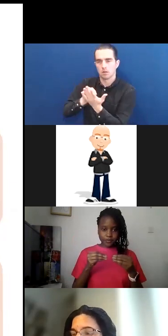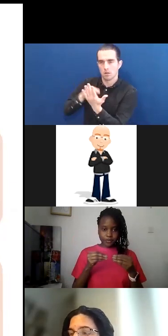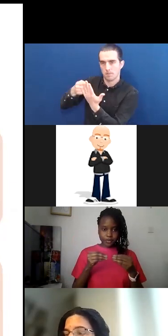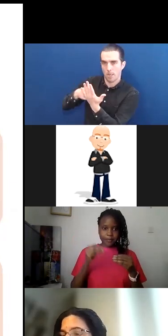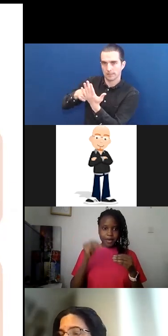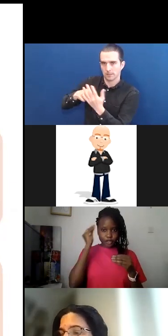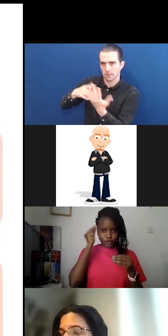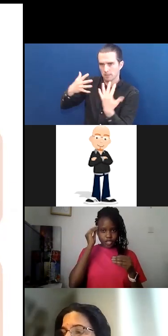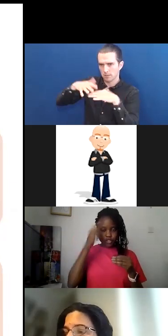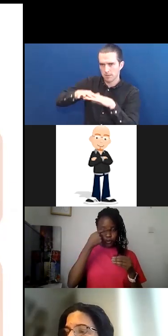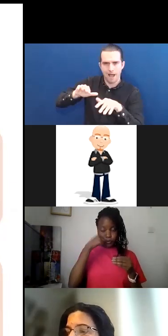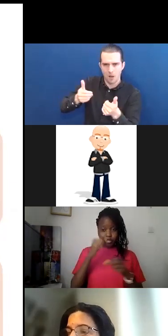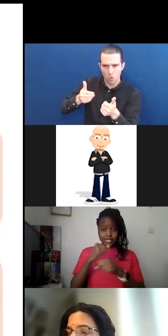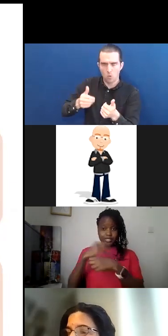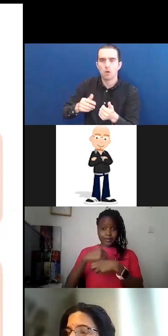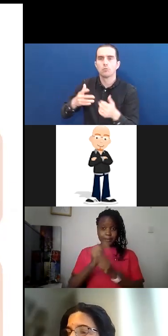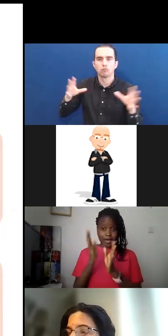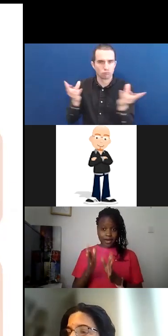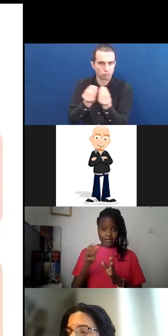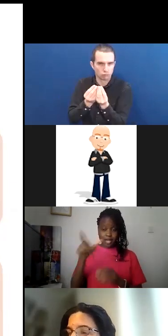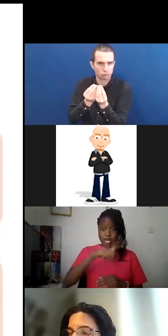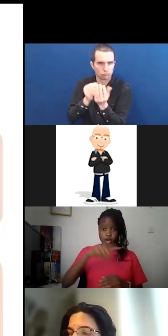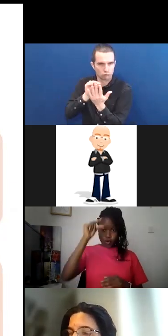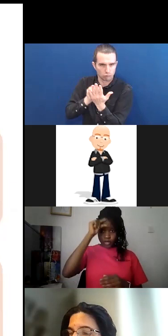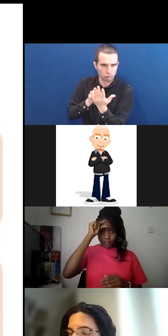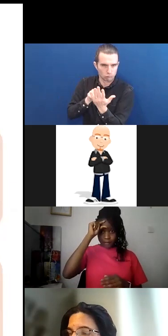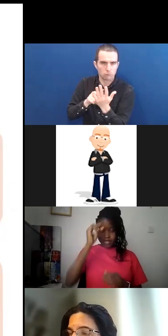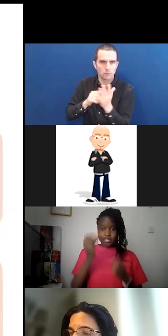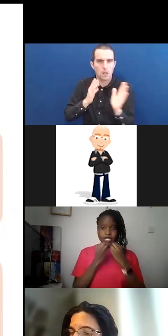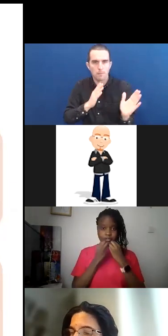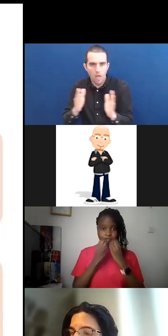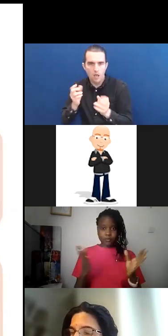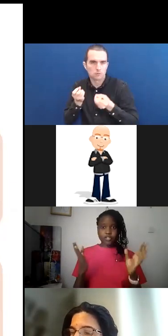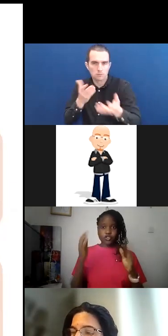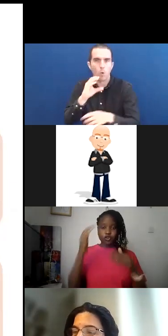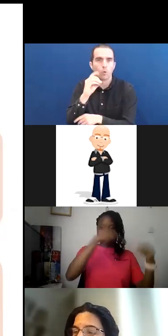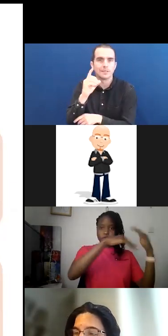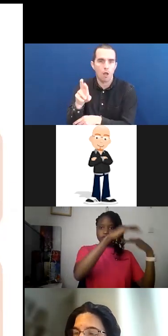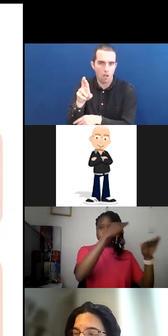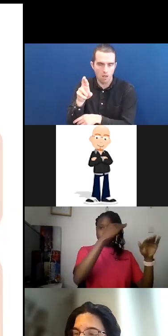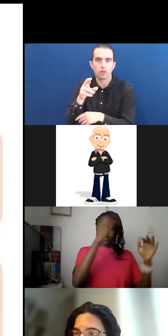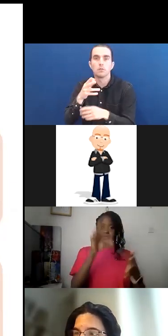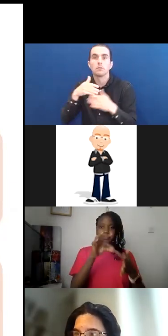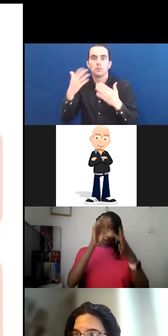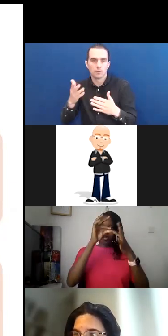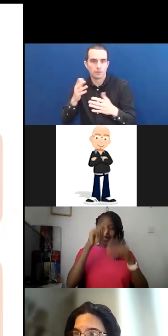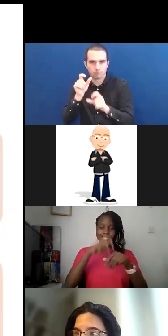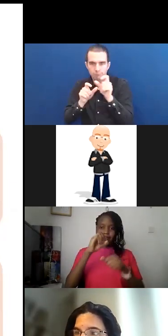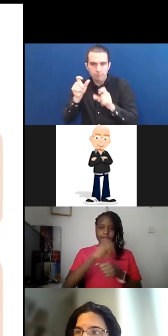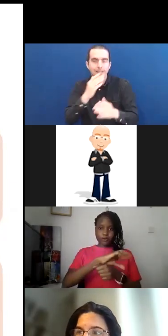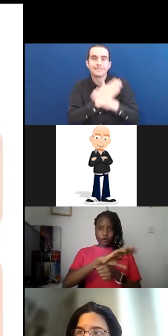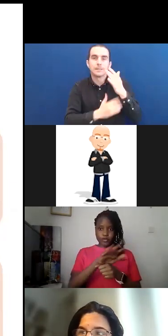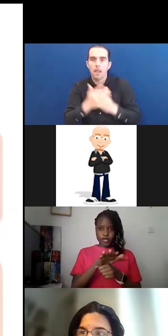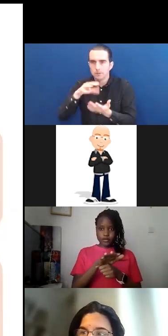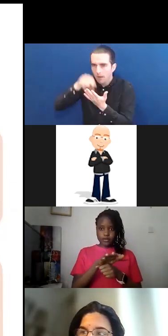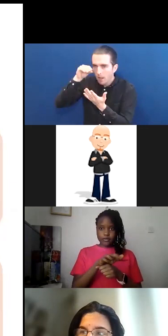policymakers, educators, local governments, media, and information professionals, particularly during the COVID-19 period.